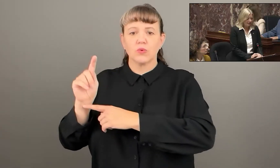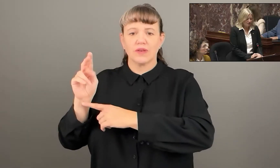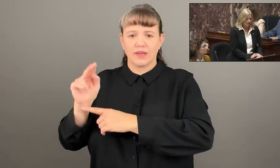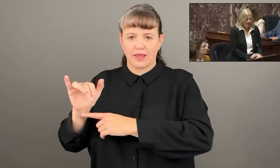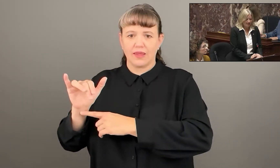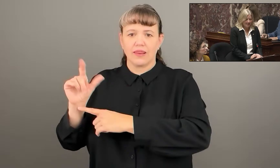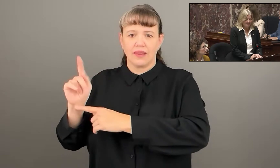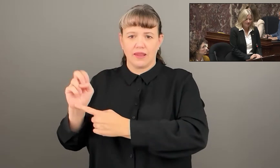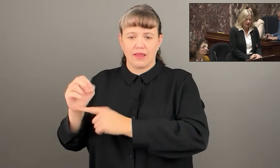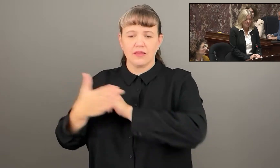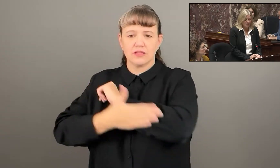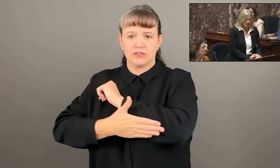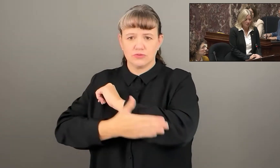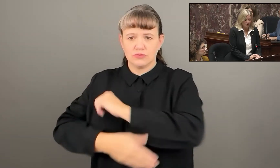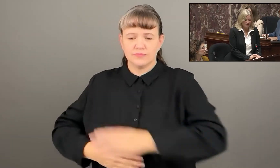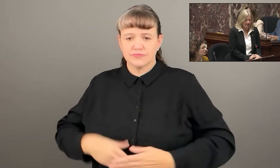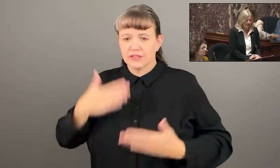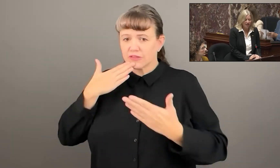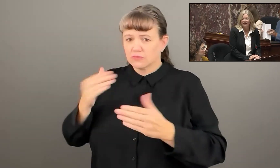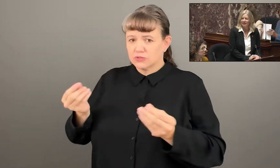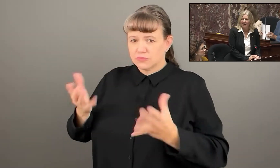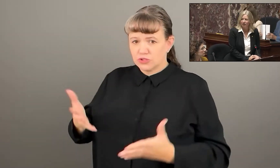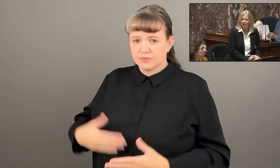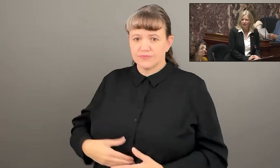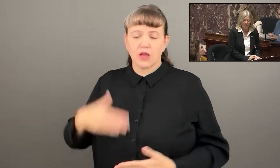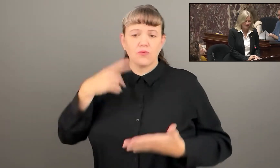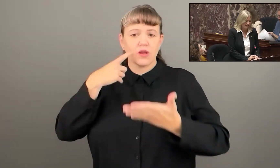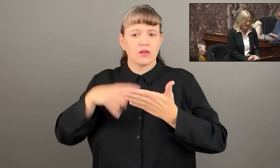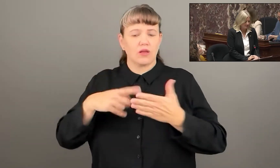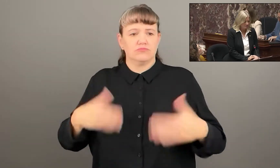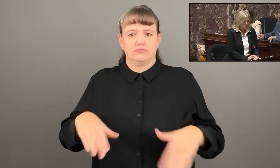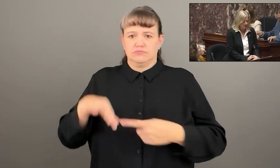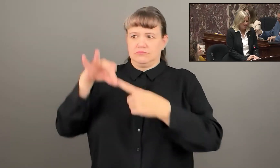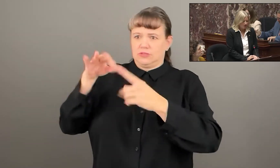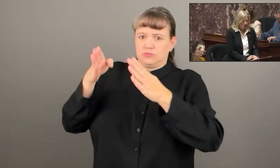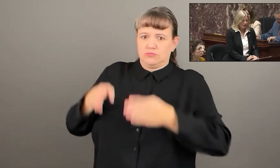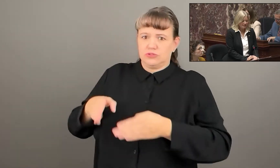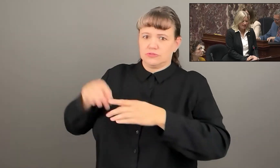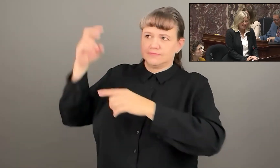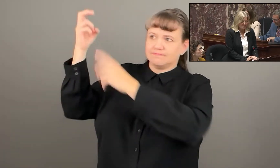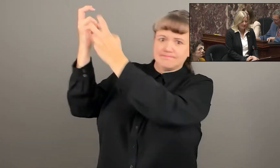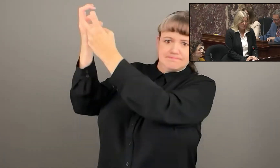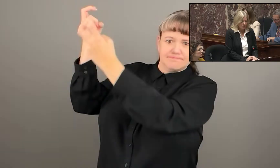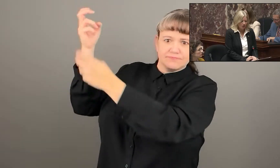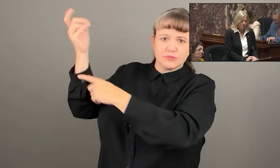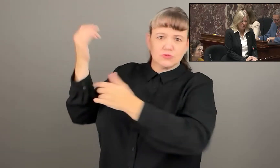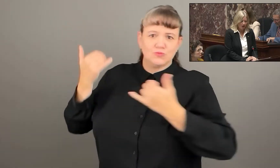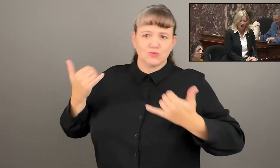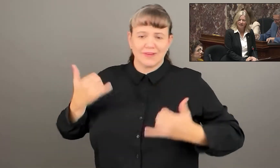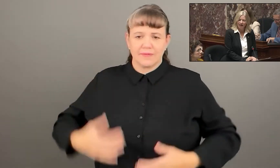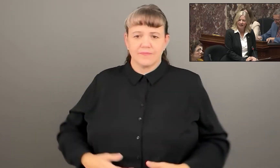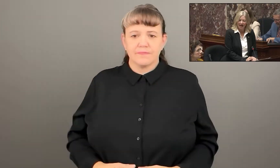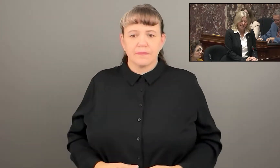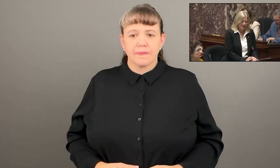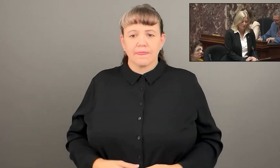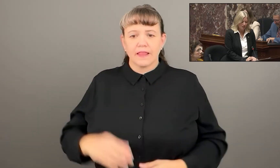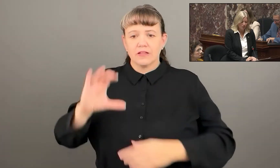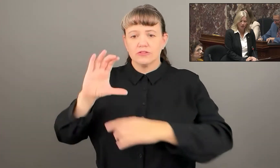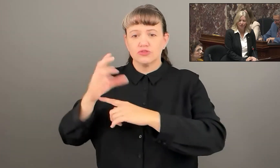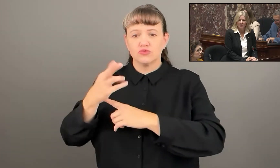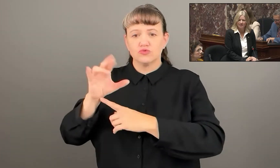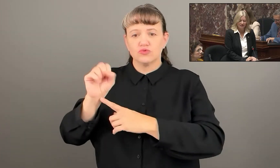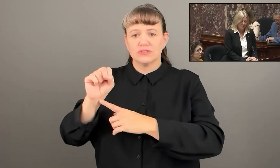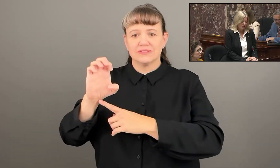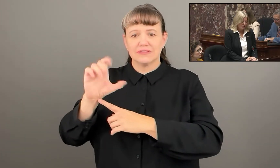I would like to recognize a very special person here in the gallery with us today. Chris Elston, known better online as